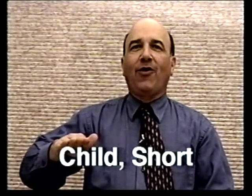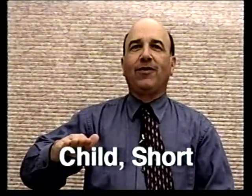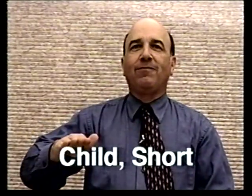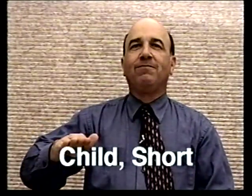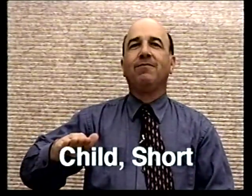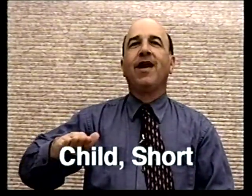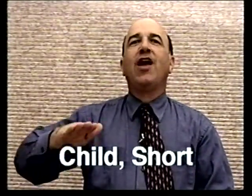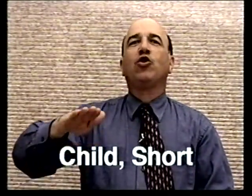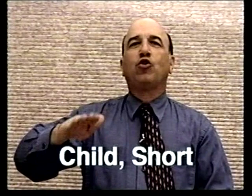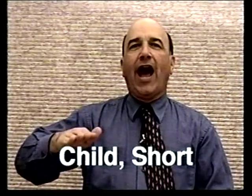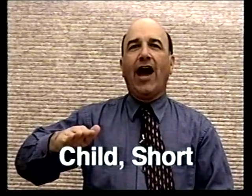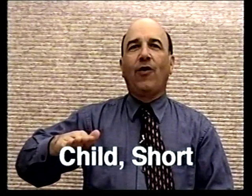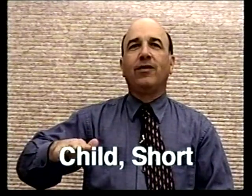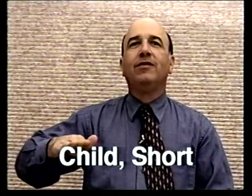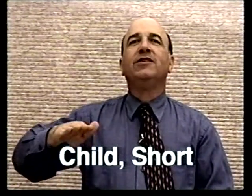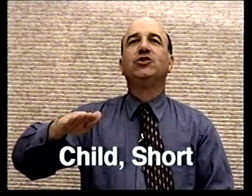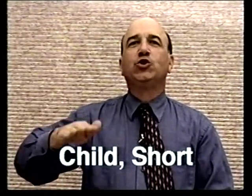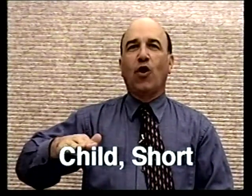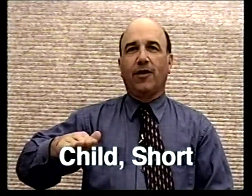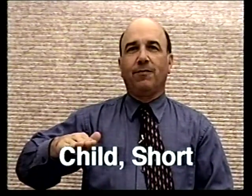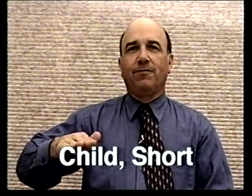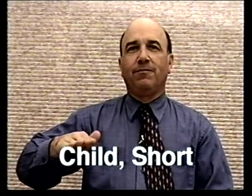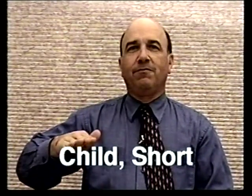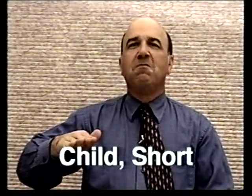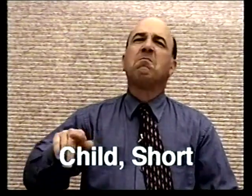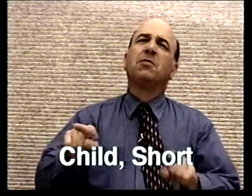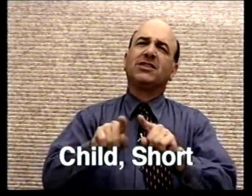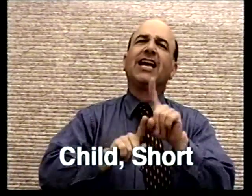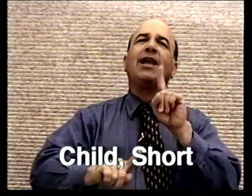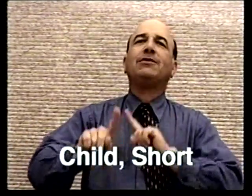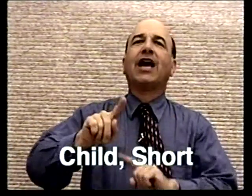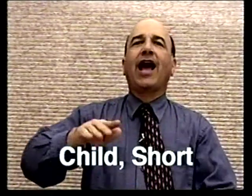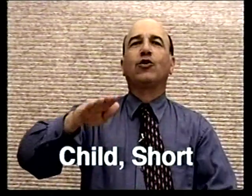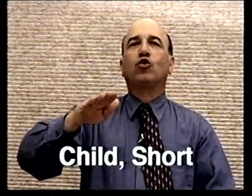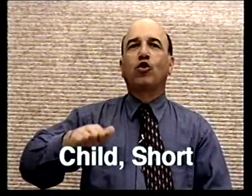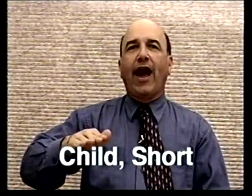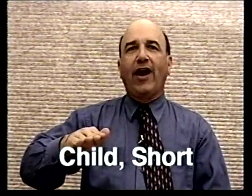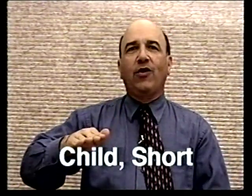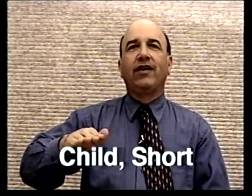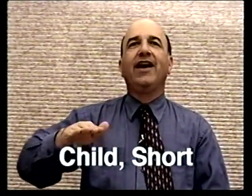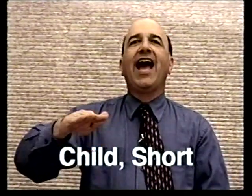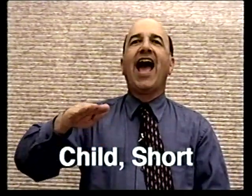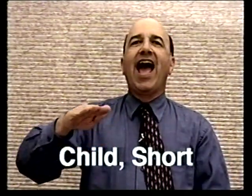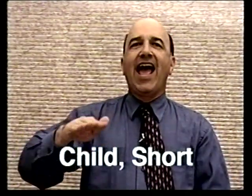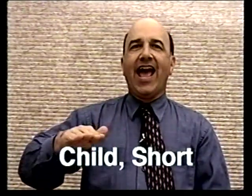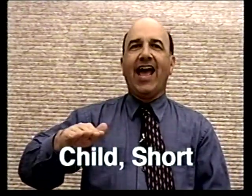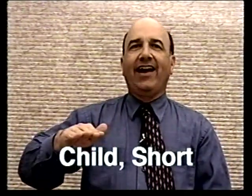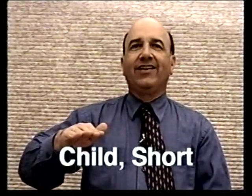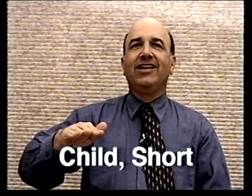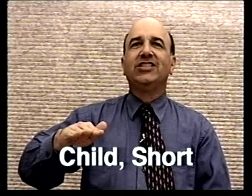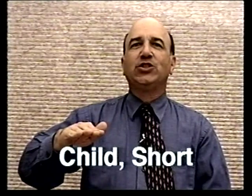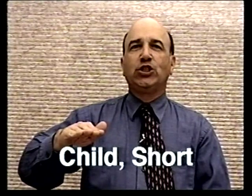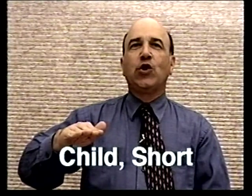Child, child, short. The same sign, child and